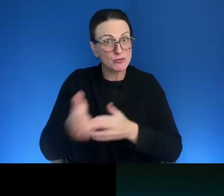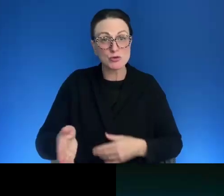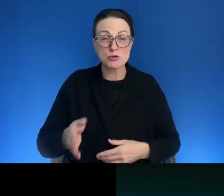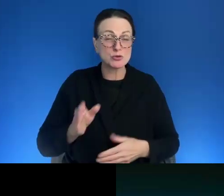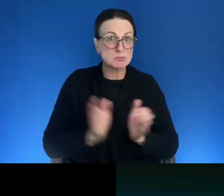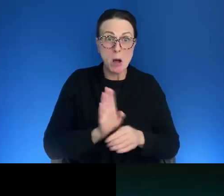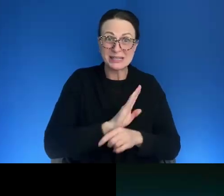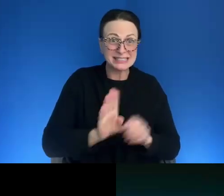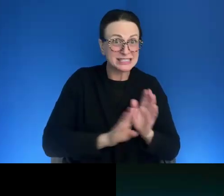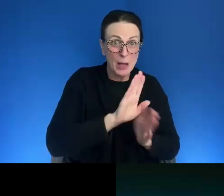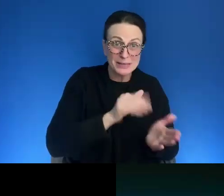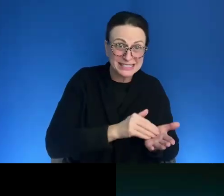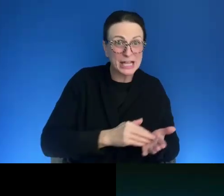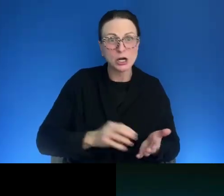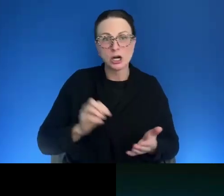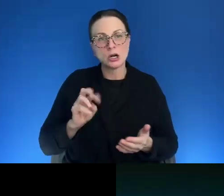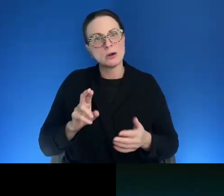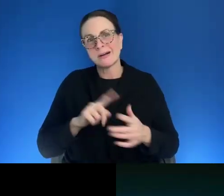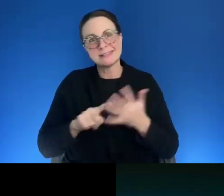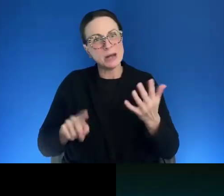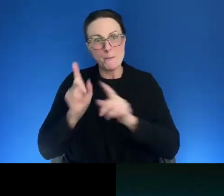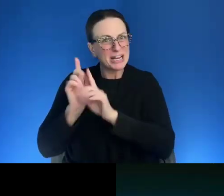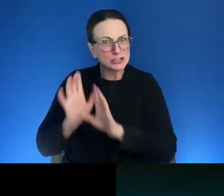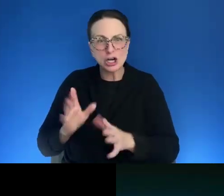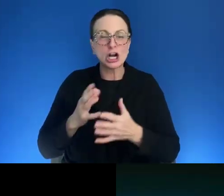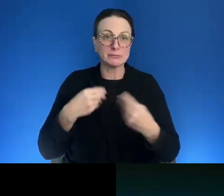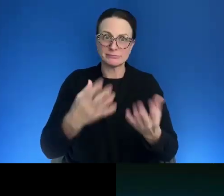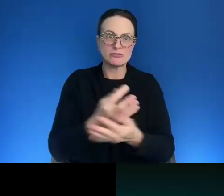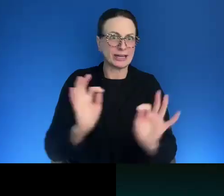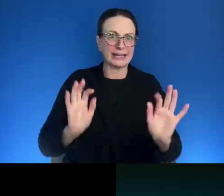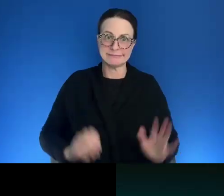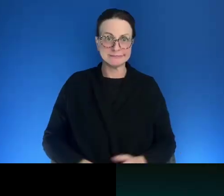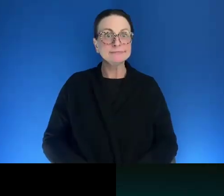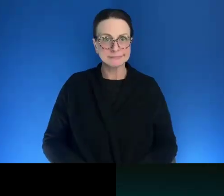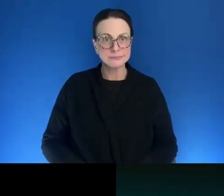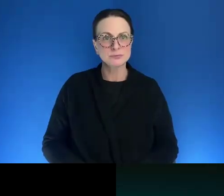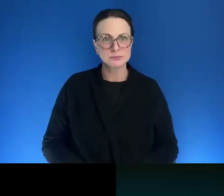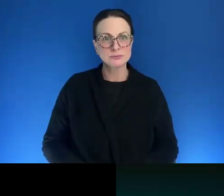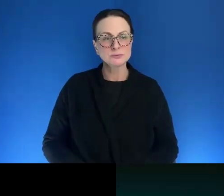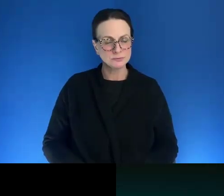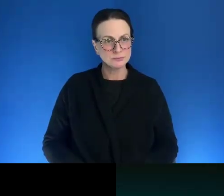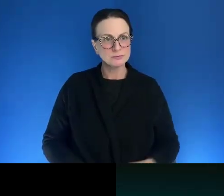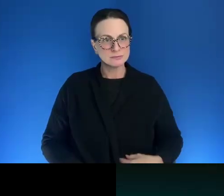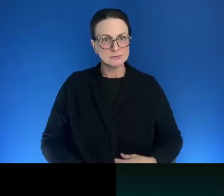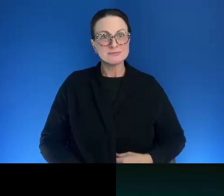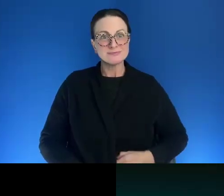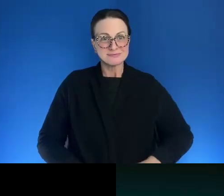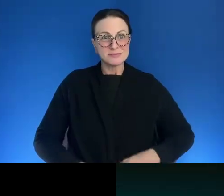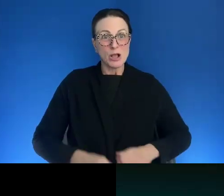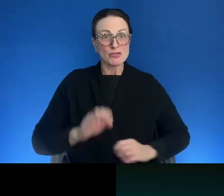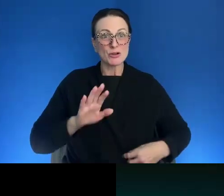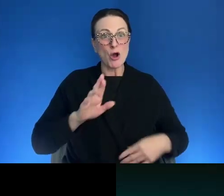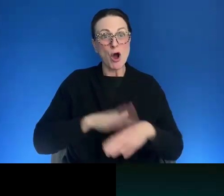Development Center or with a SCORE mentor. They provide those for free. And they're on the resource